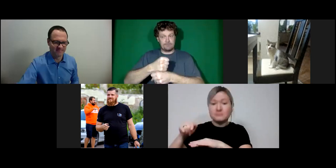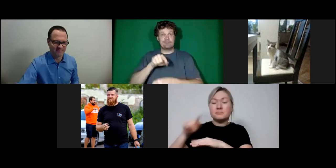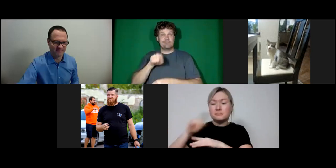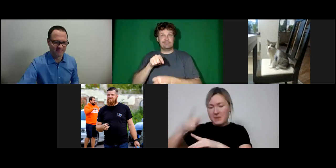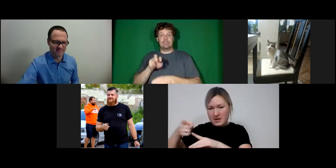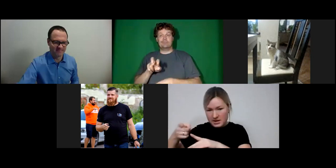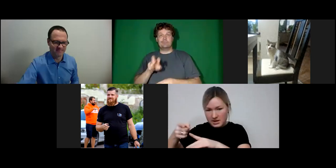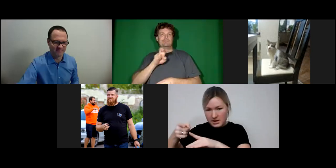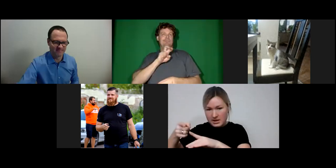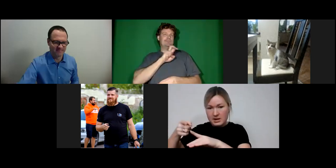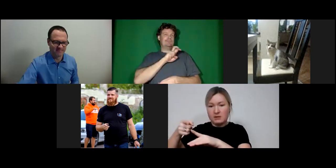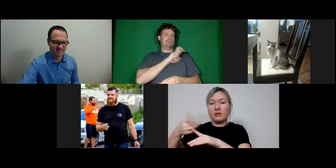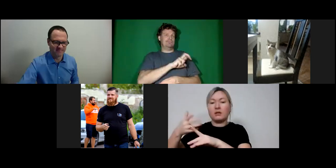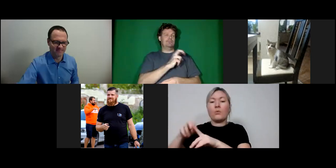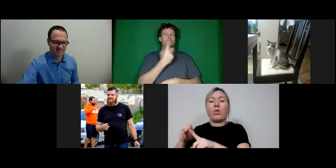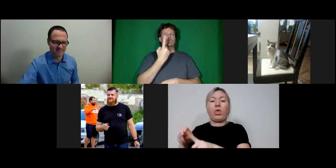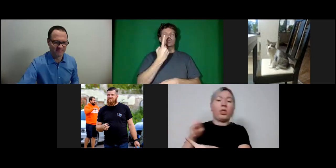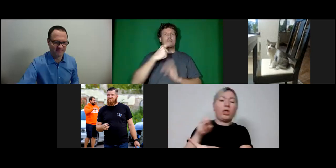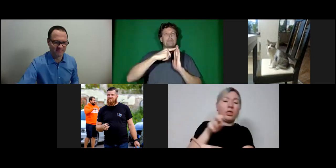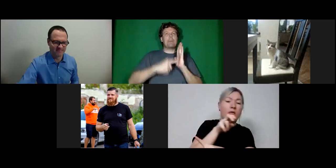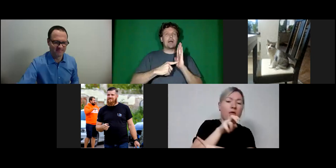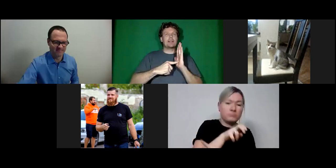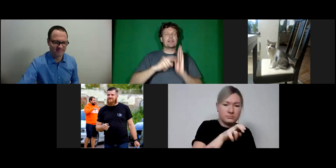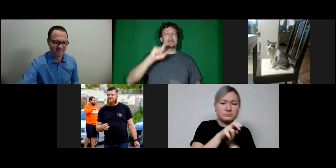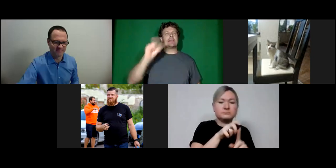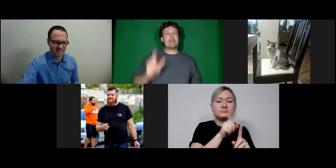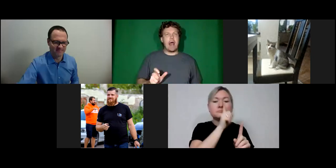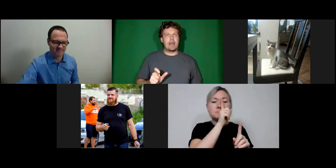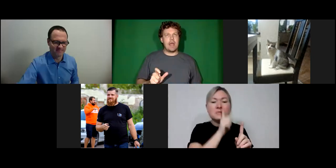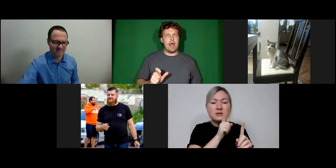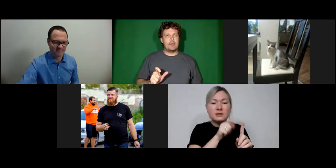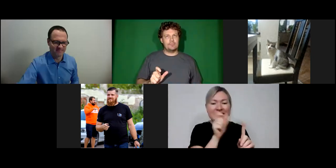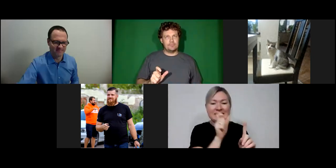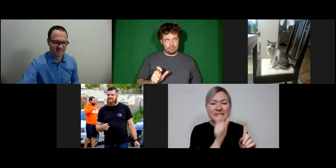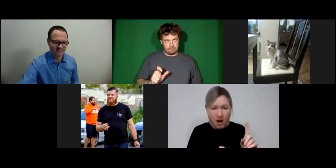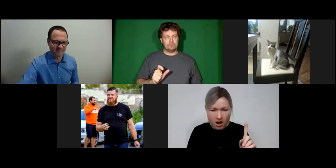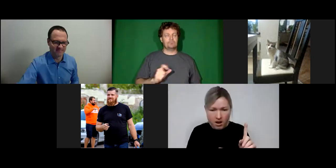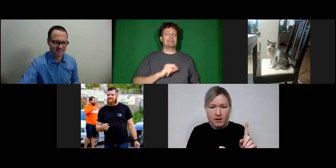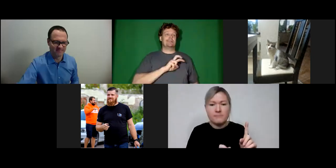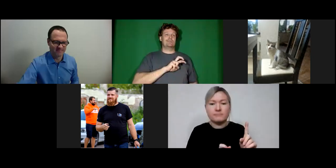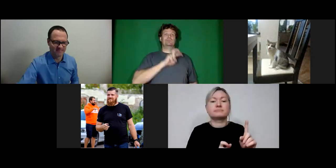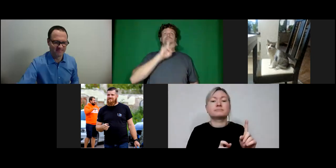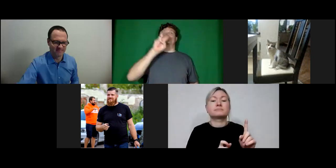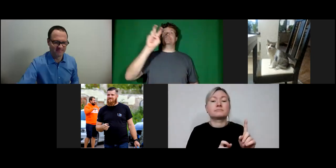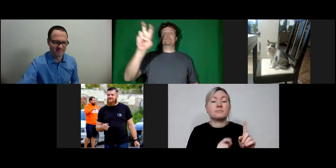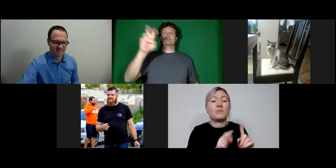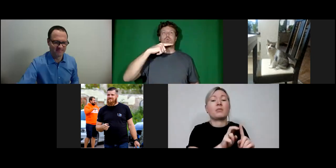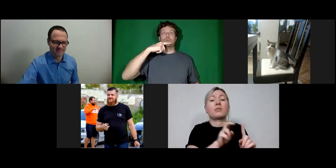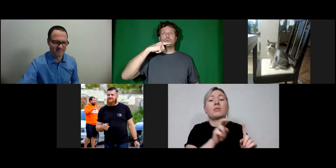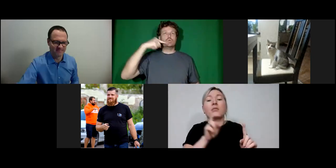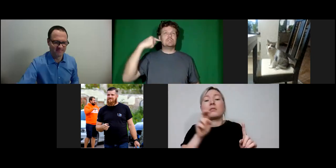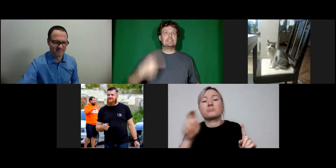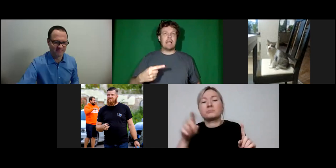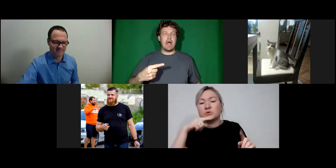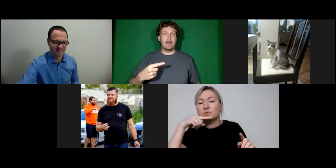for 1 year. And then from there, I moved on and played for 1 month in Italy. And then